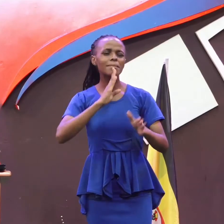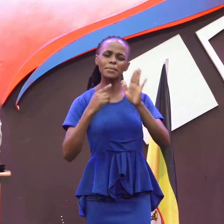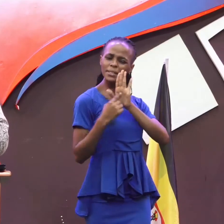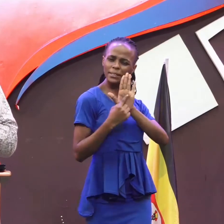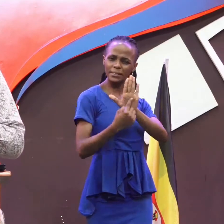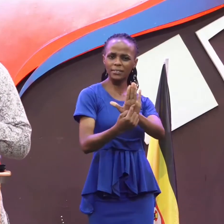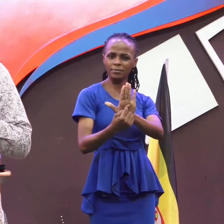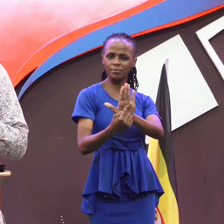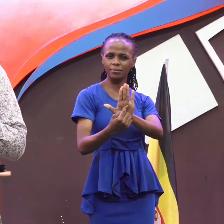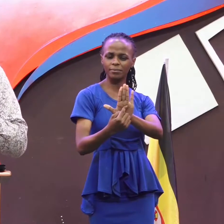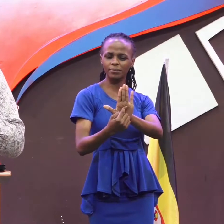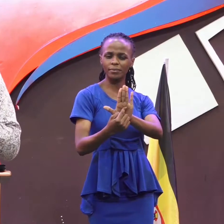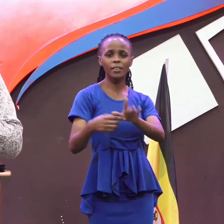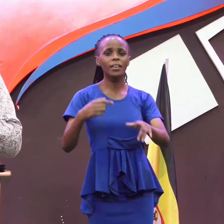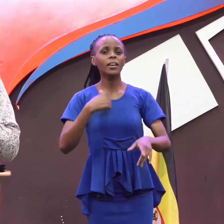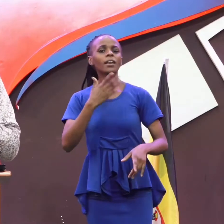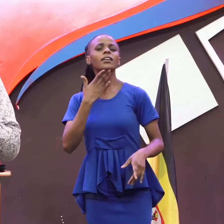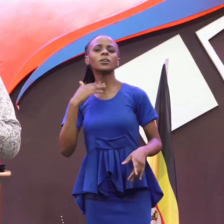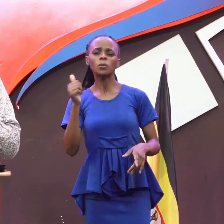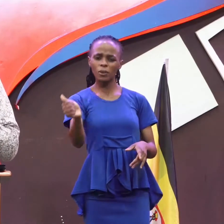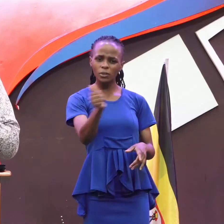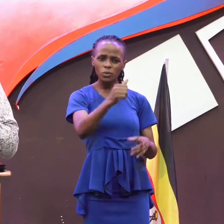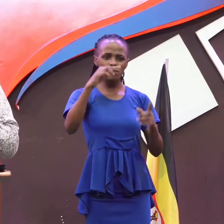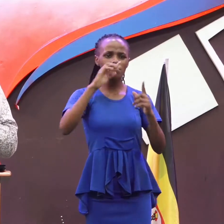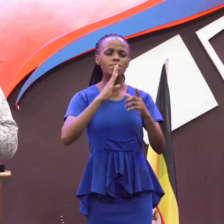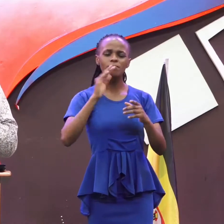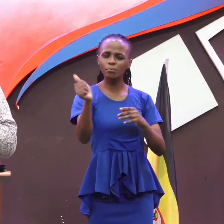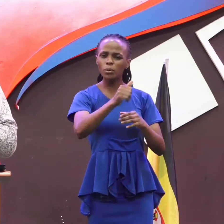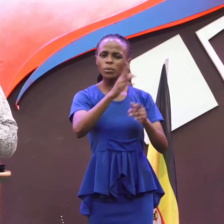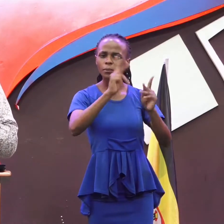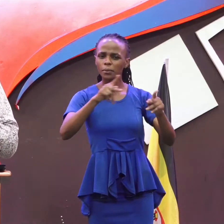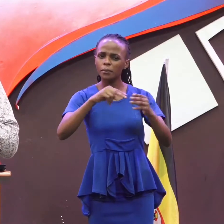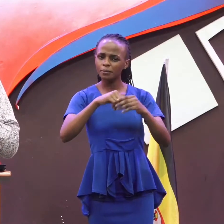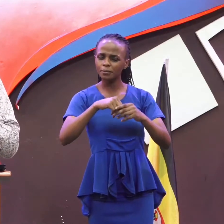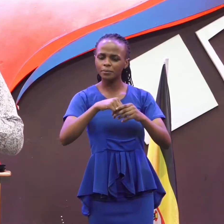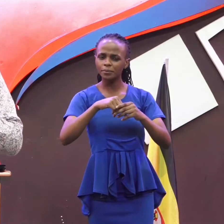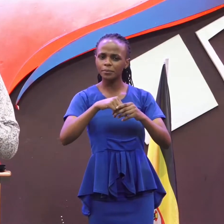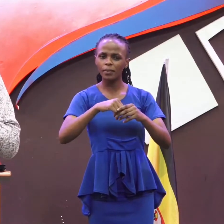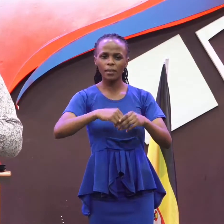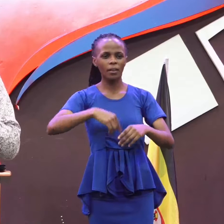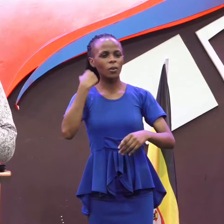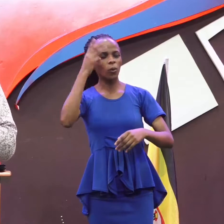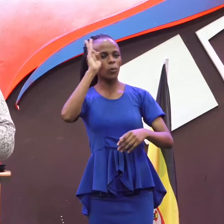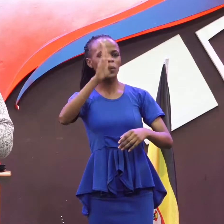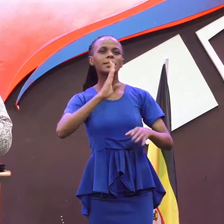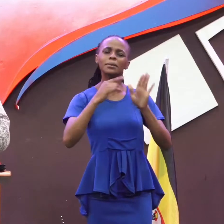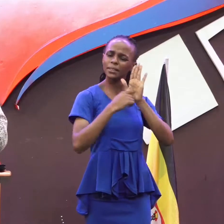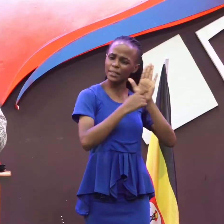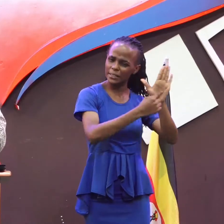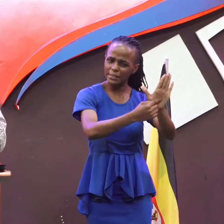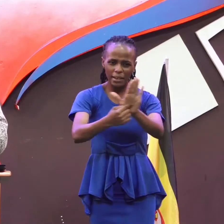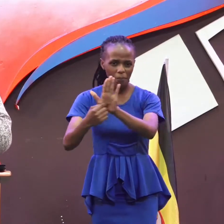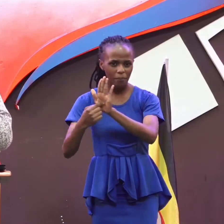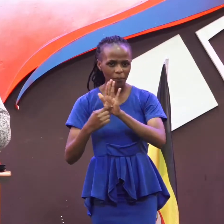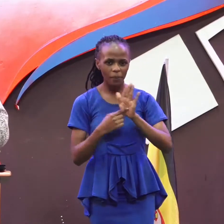be a model. Njagala ntekewo abantu. I want to start a nation. Abanabere ekyokulabirako. That will be